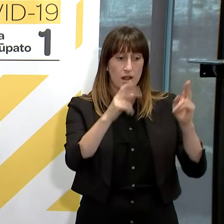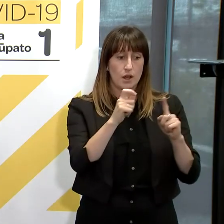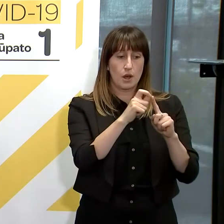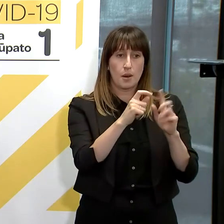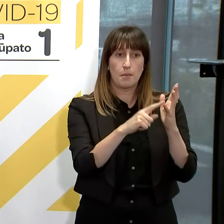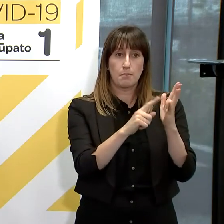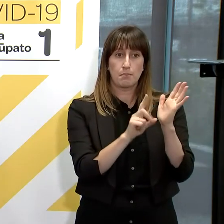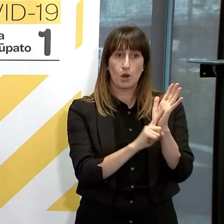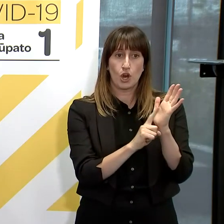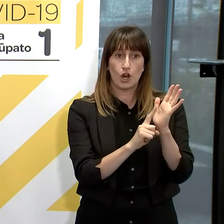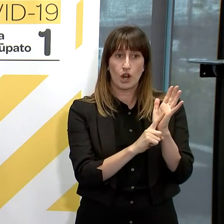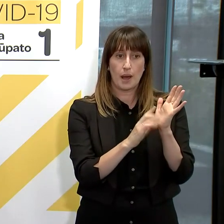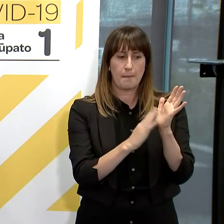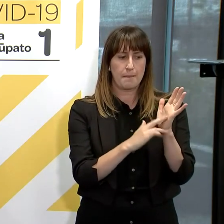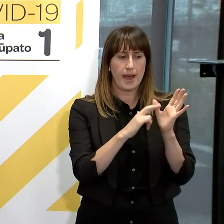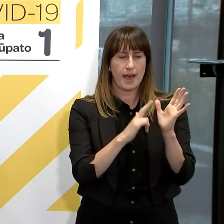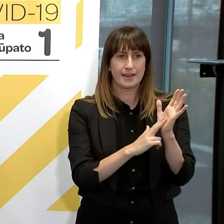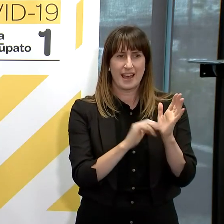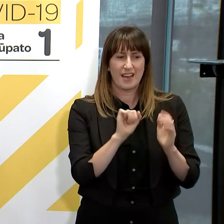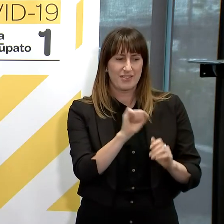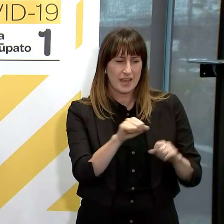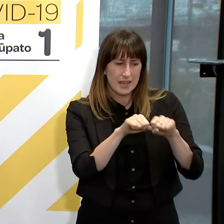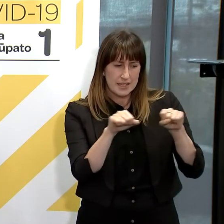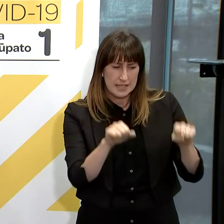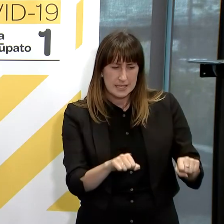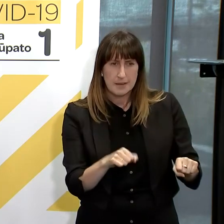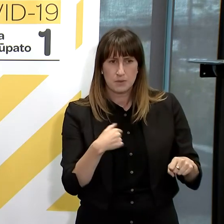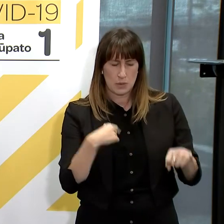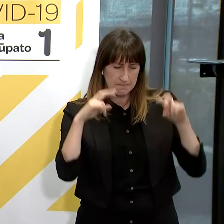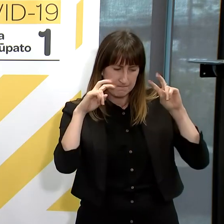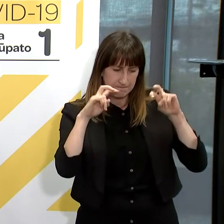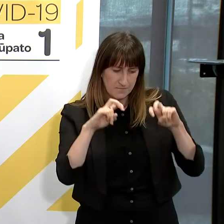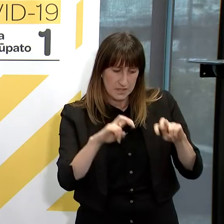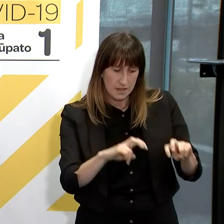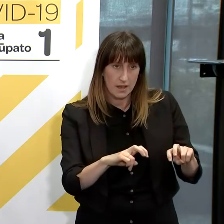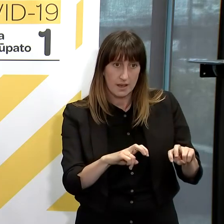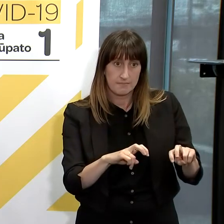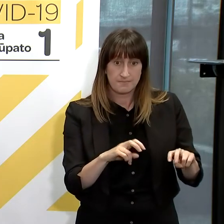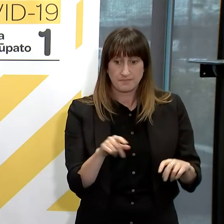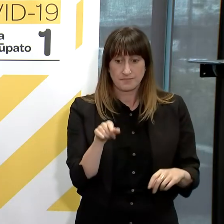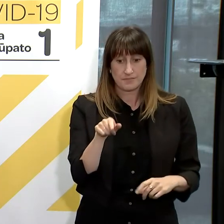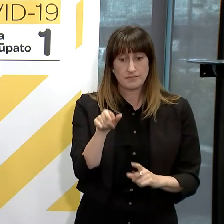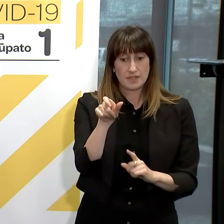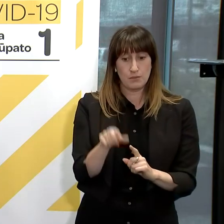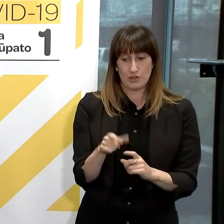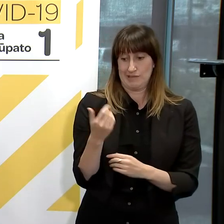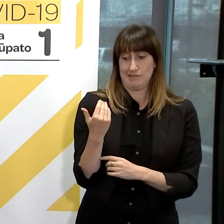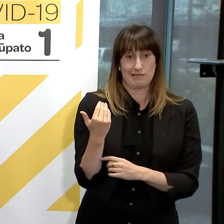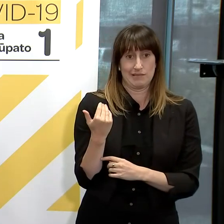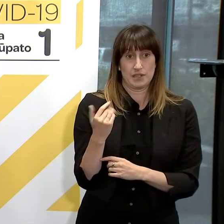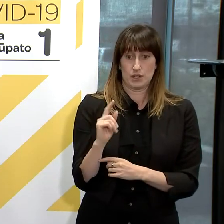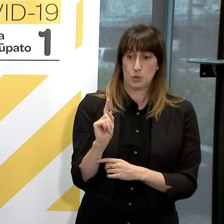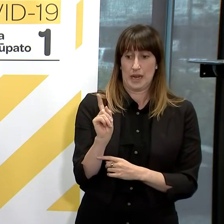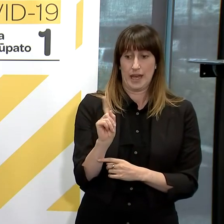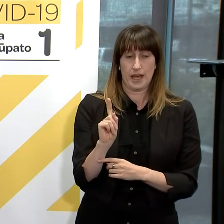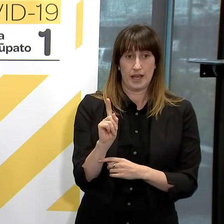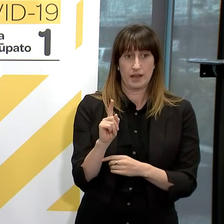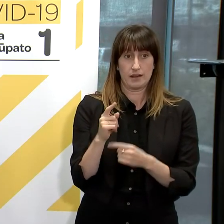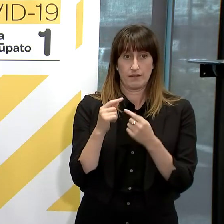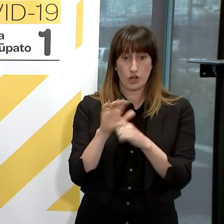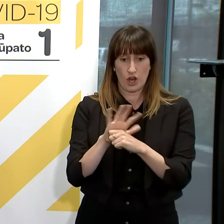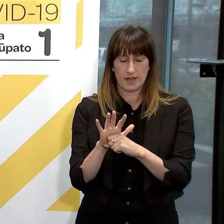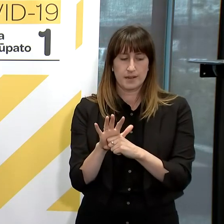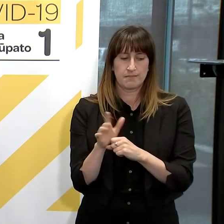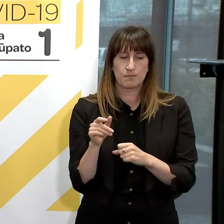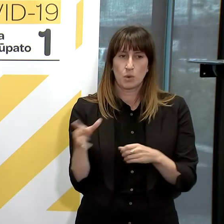in place at the Pullman Managed Isolation Facility, and this latest case will be part of the ongoing work we will be doing.